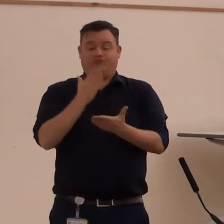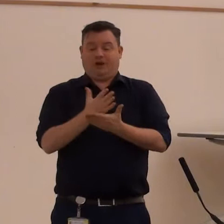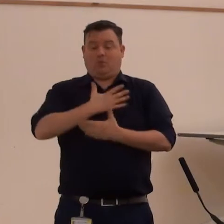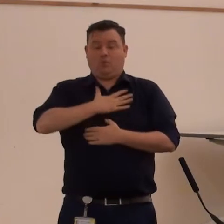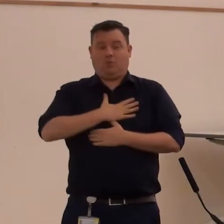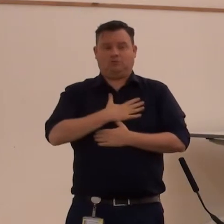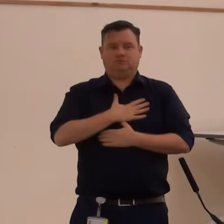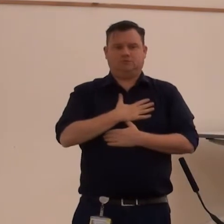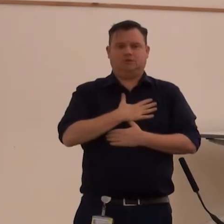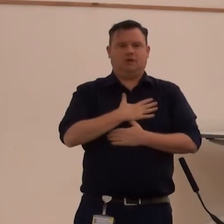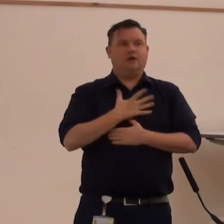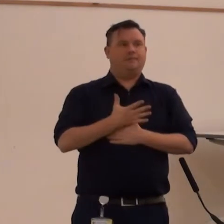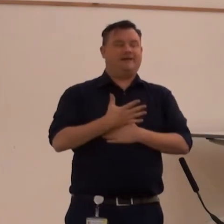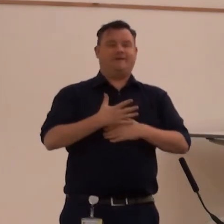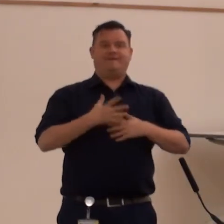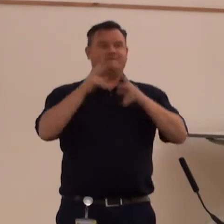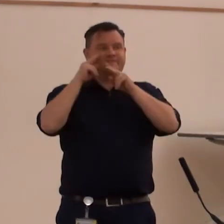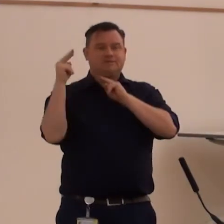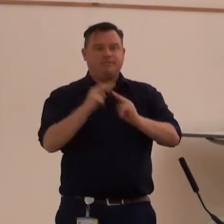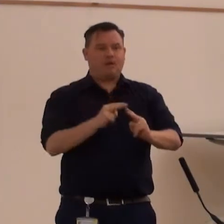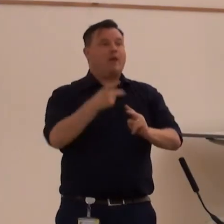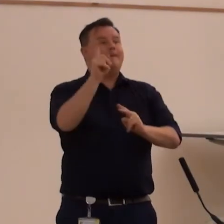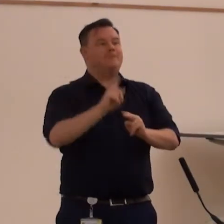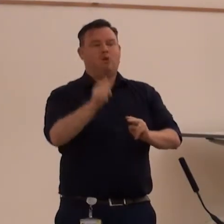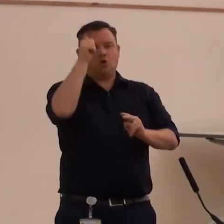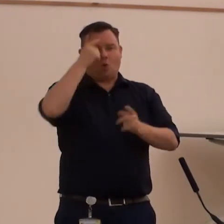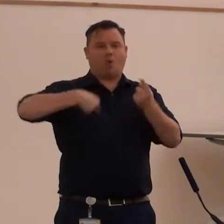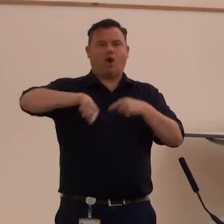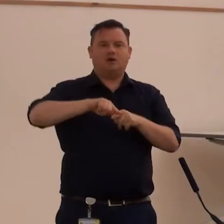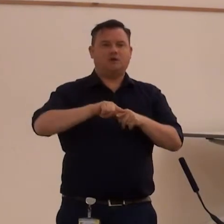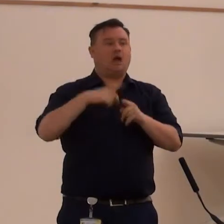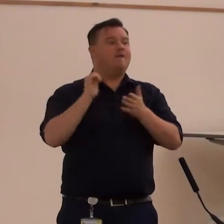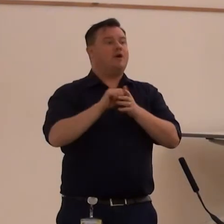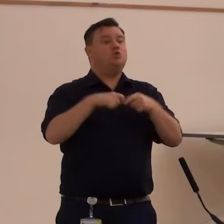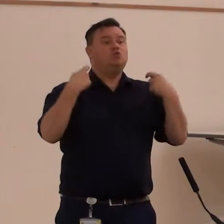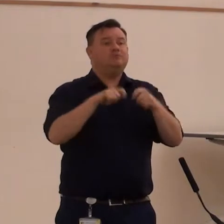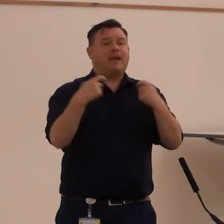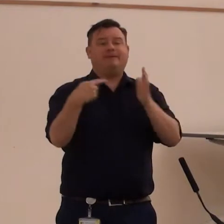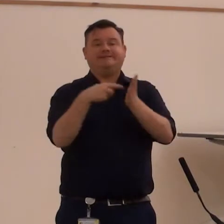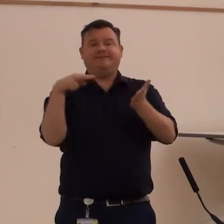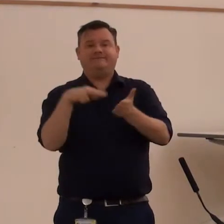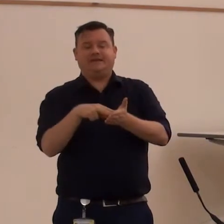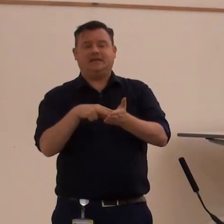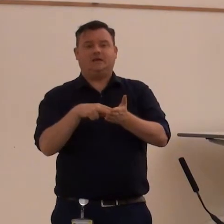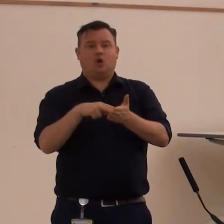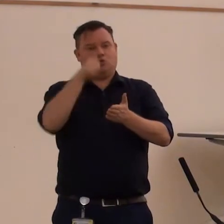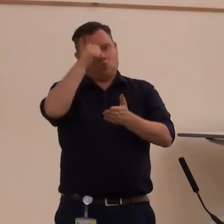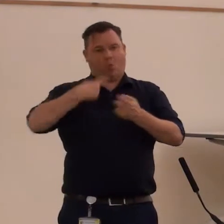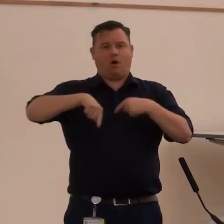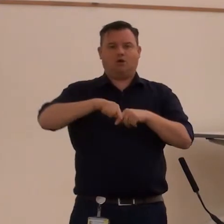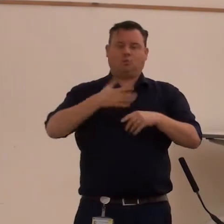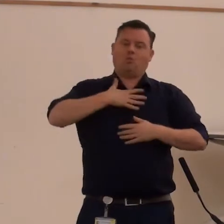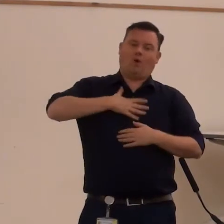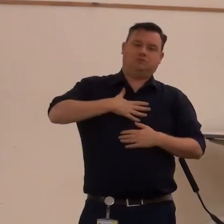to do is be highly visible and be in the press. You have to have media coverage for this stuff. And